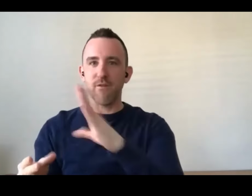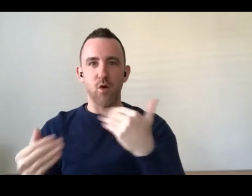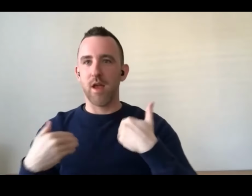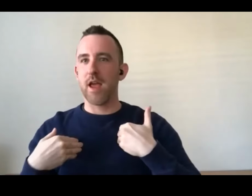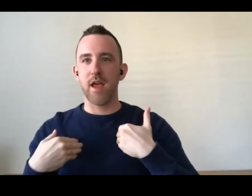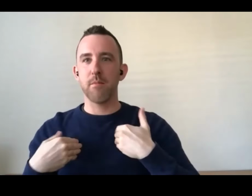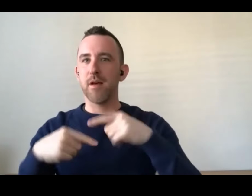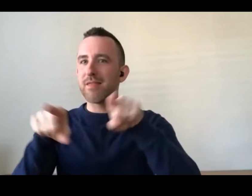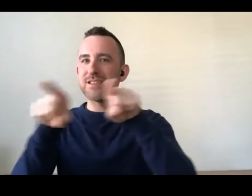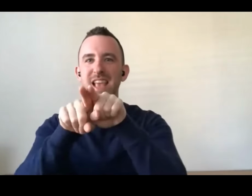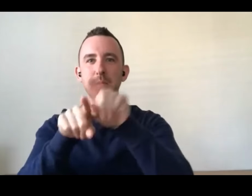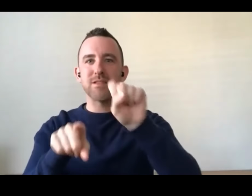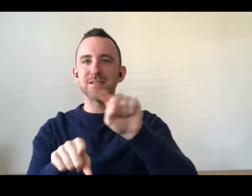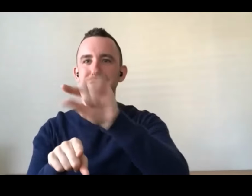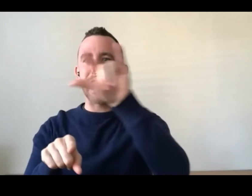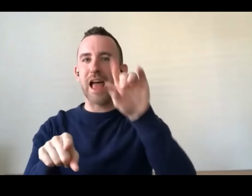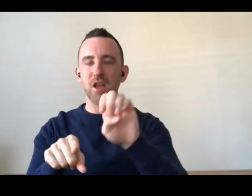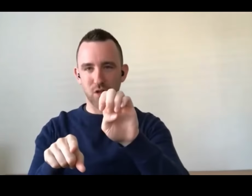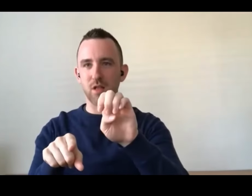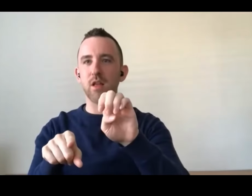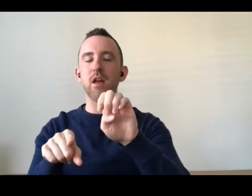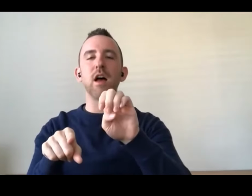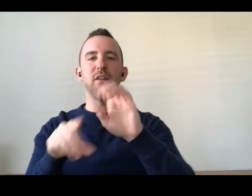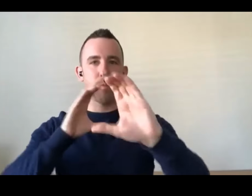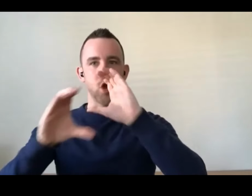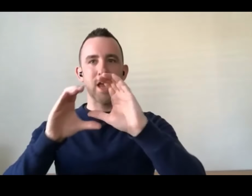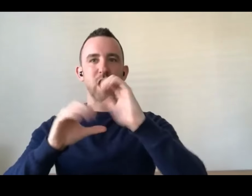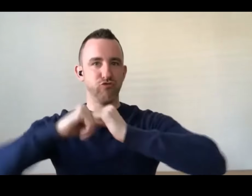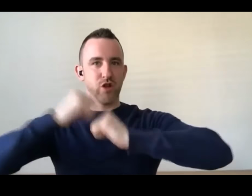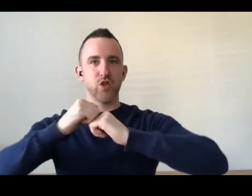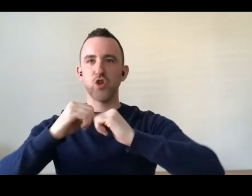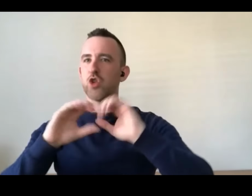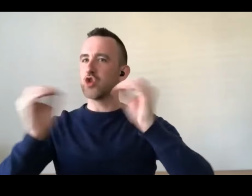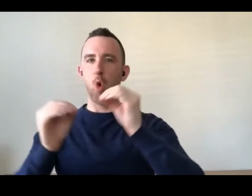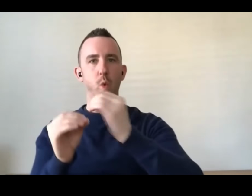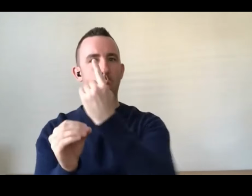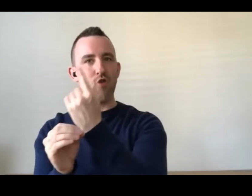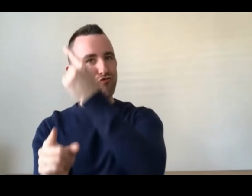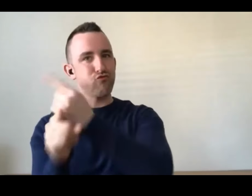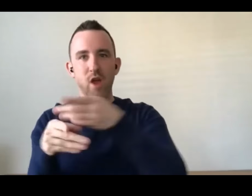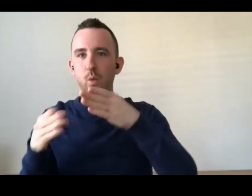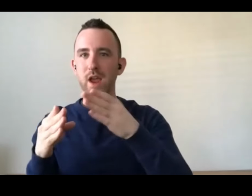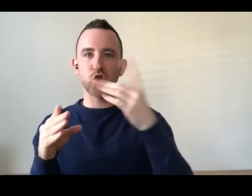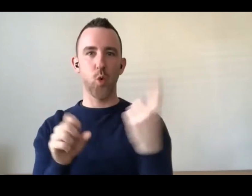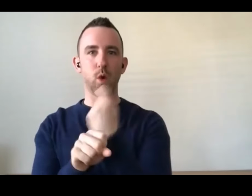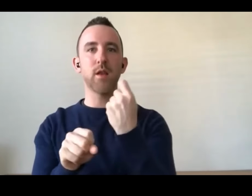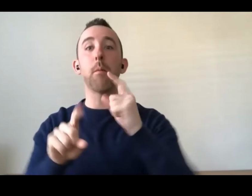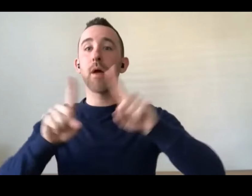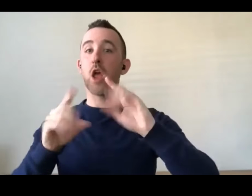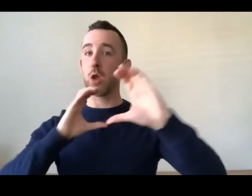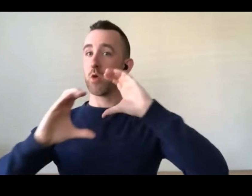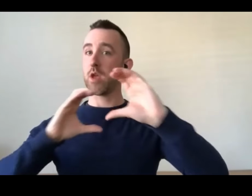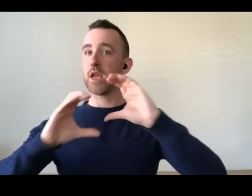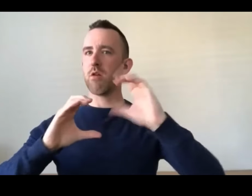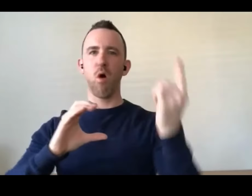the same style of communication and structure. So there is no one right way to win, but communication has always